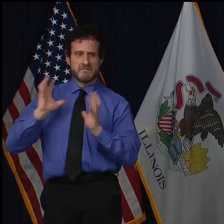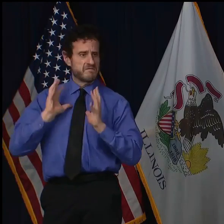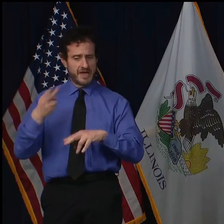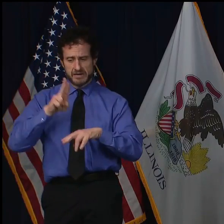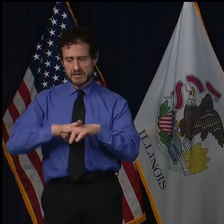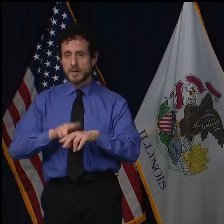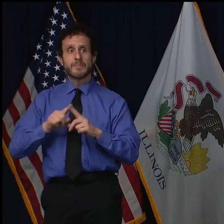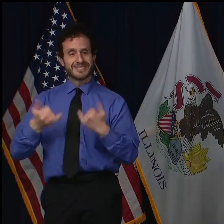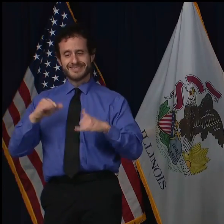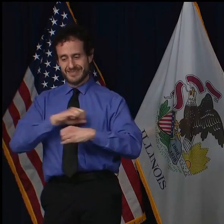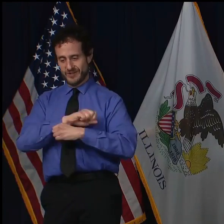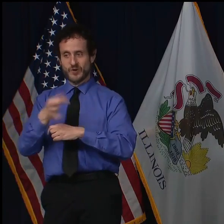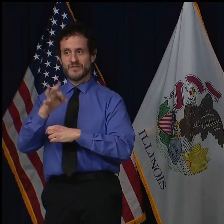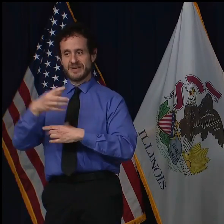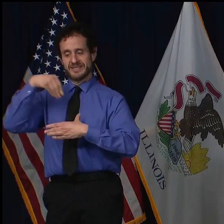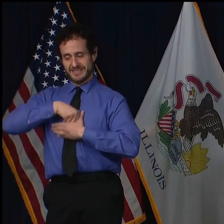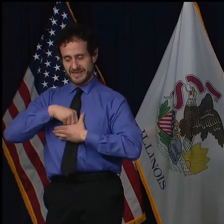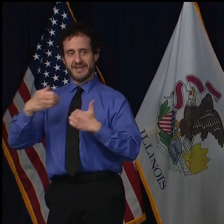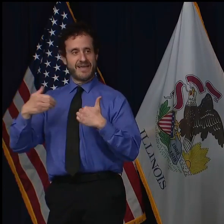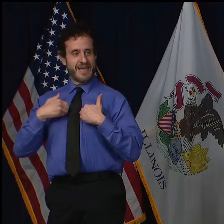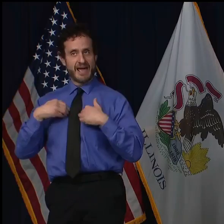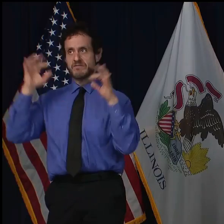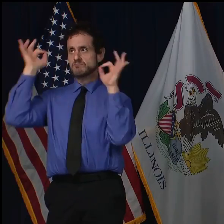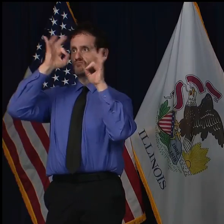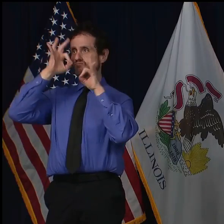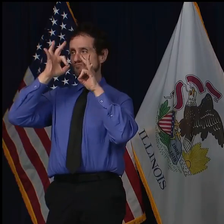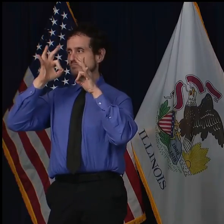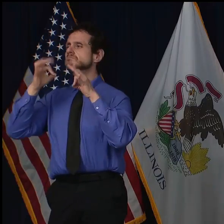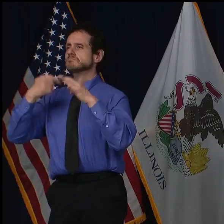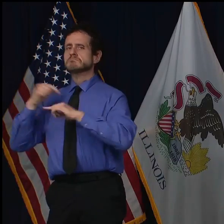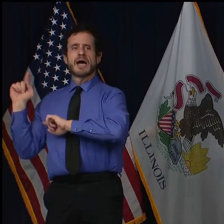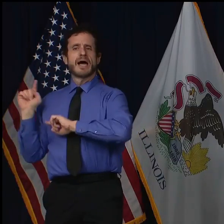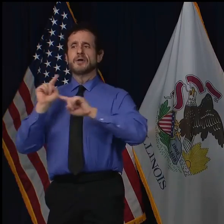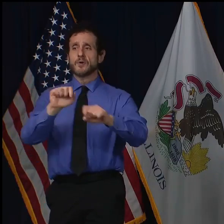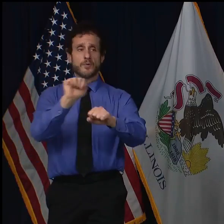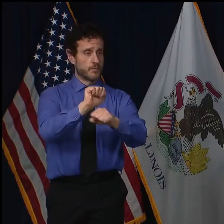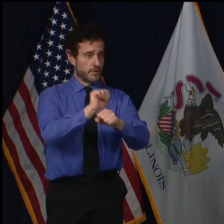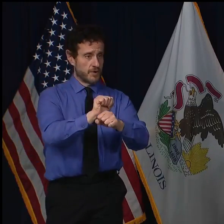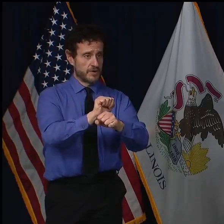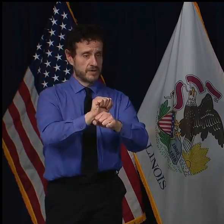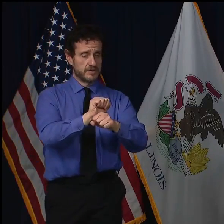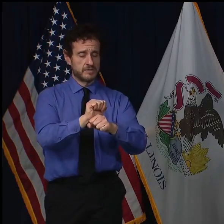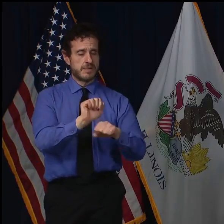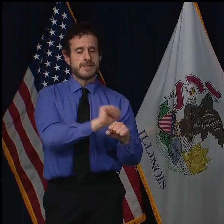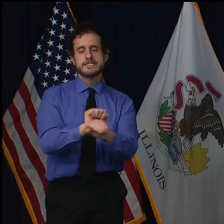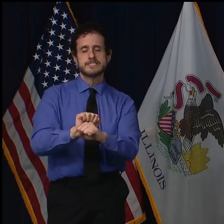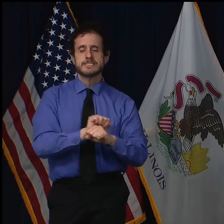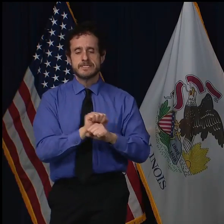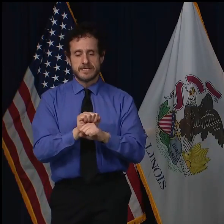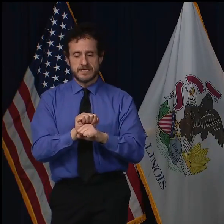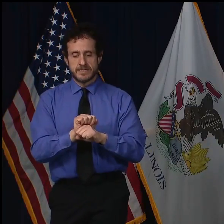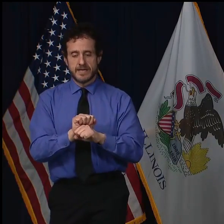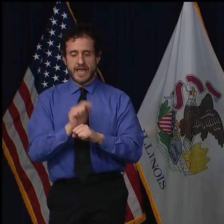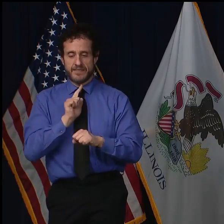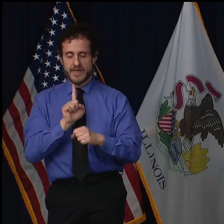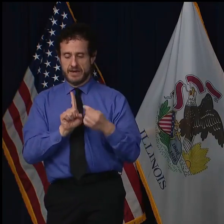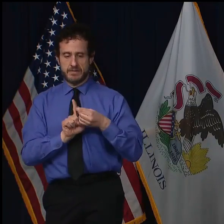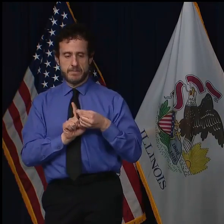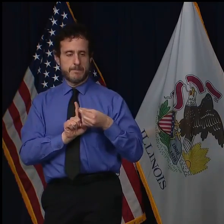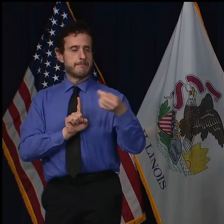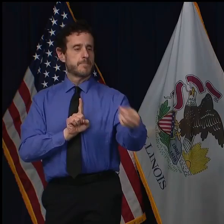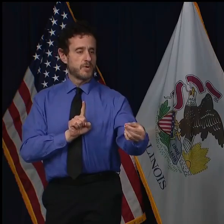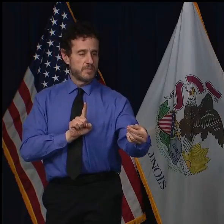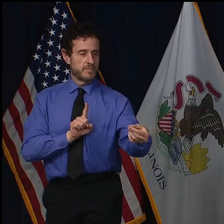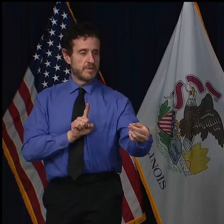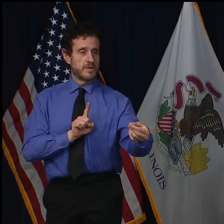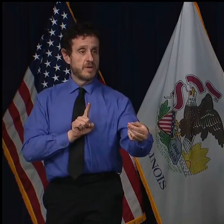be carrying COVID-19. And then they come in, or maybe they weren't, and then they come in, and somebody who has COVID-19, they get